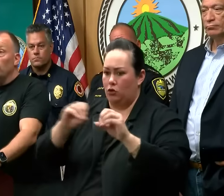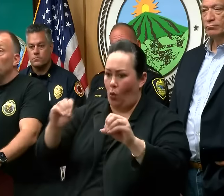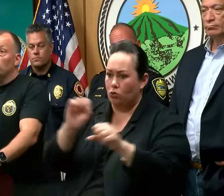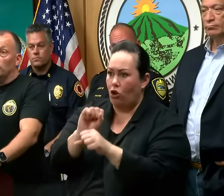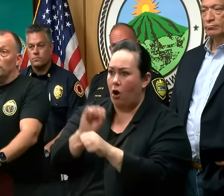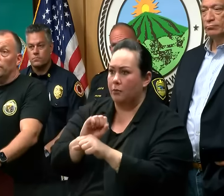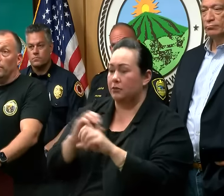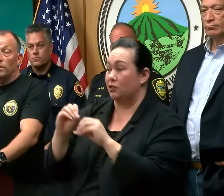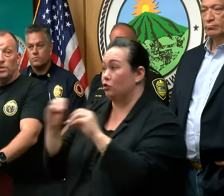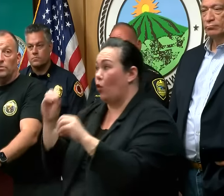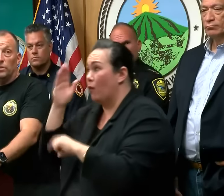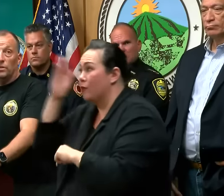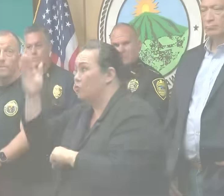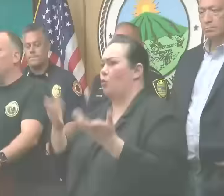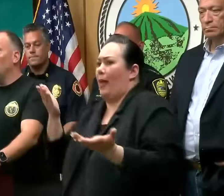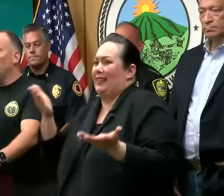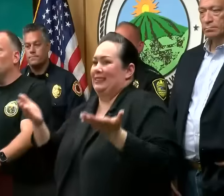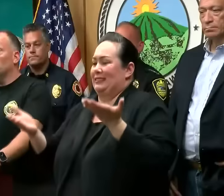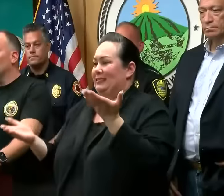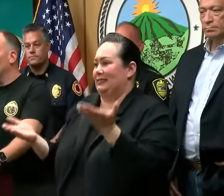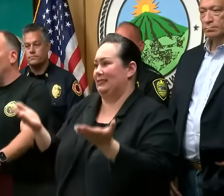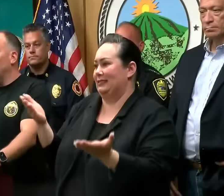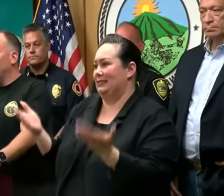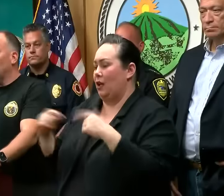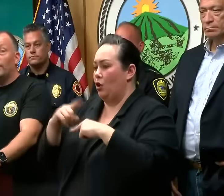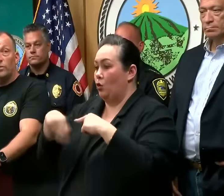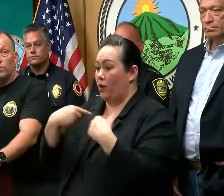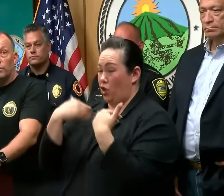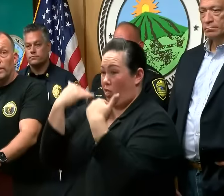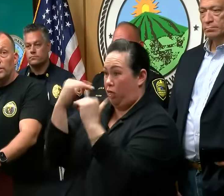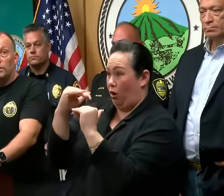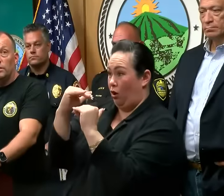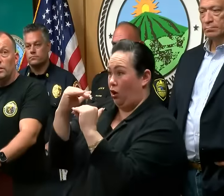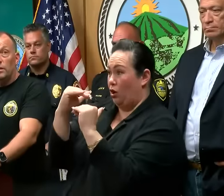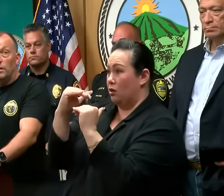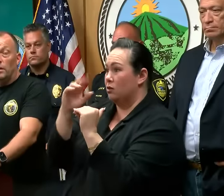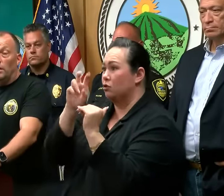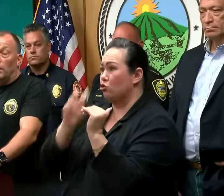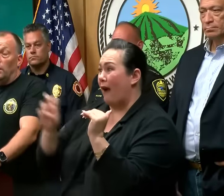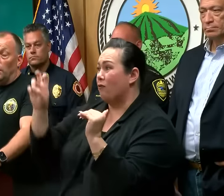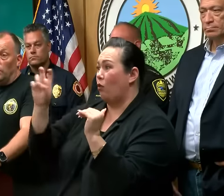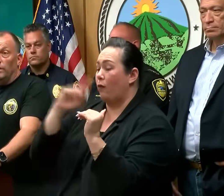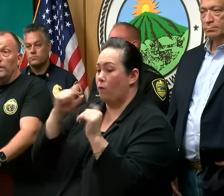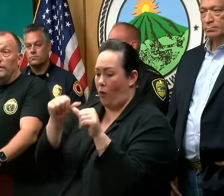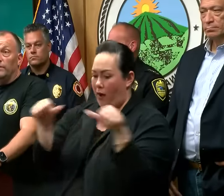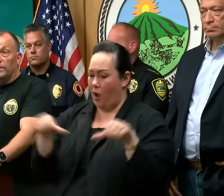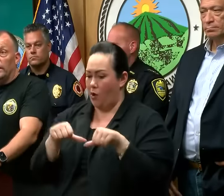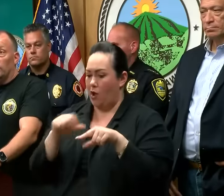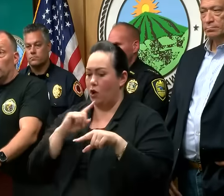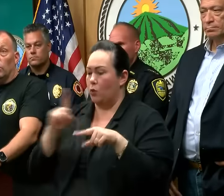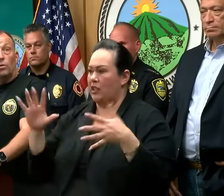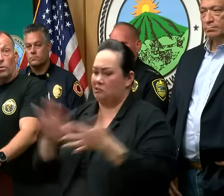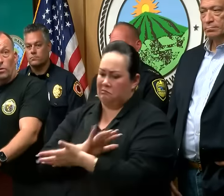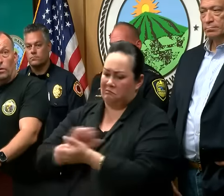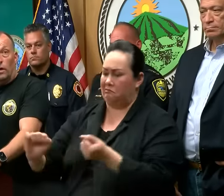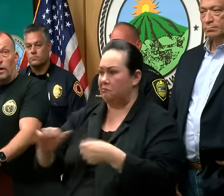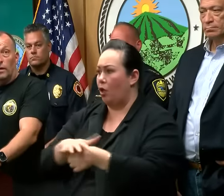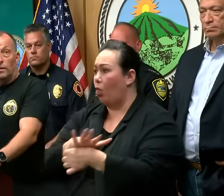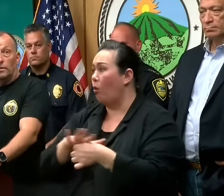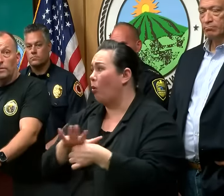or no future for our children. When you restrict any travel to a region, you really devastate its own